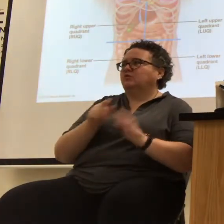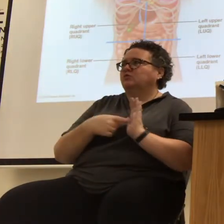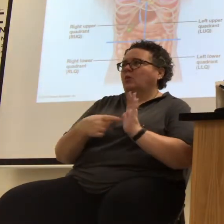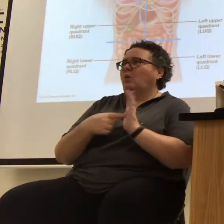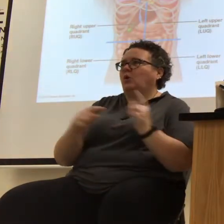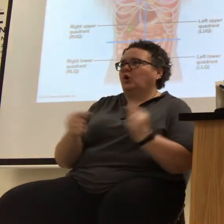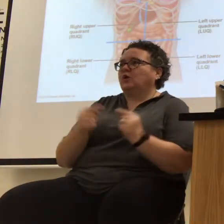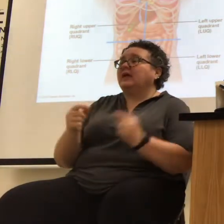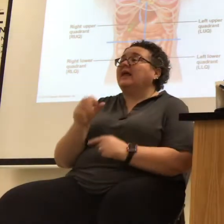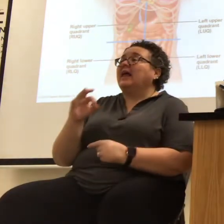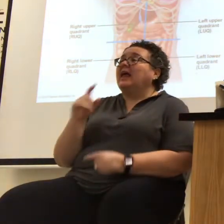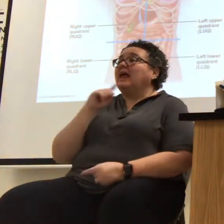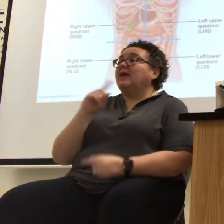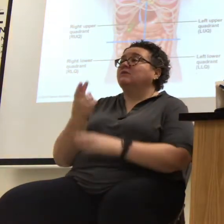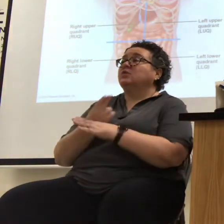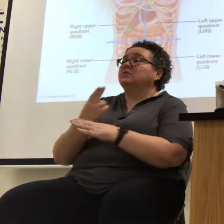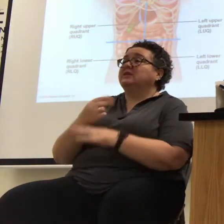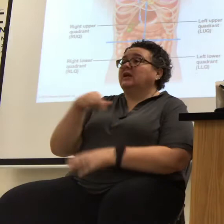If it's quadrants that you're using,